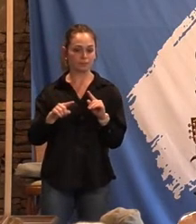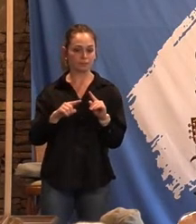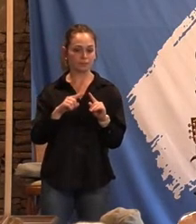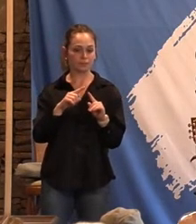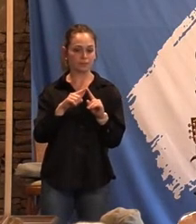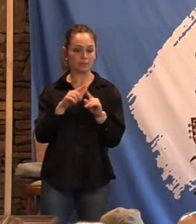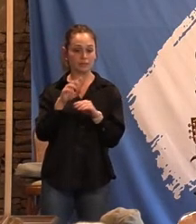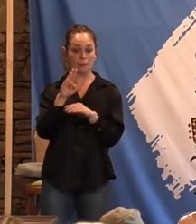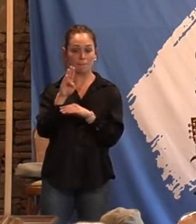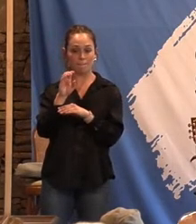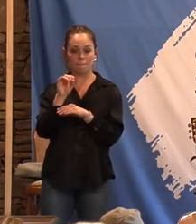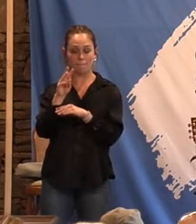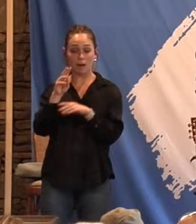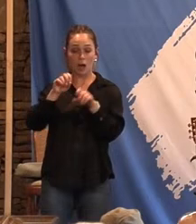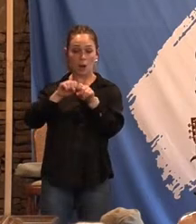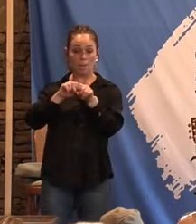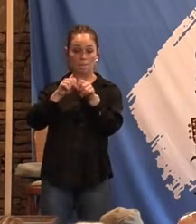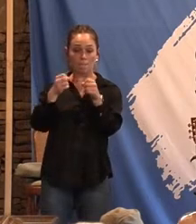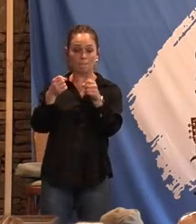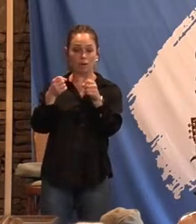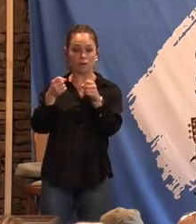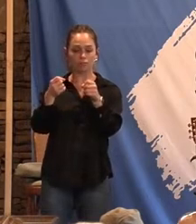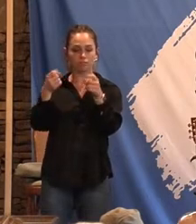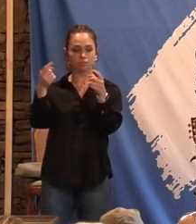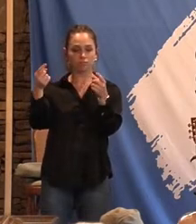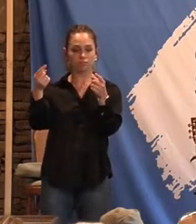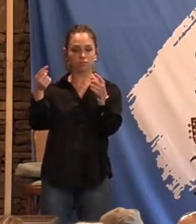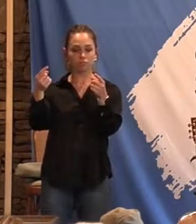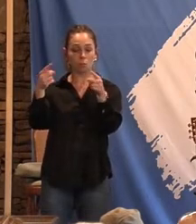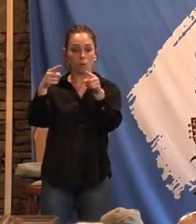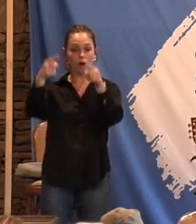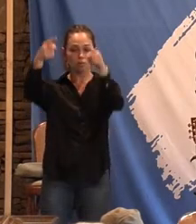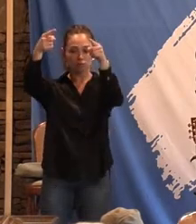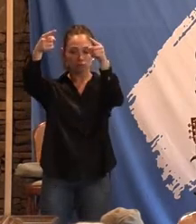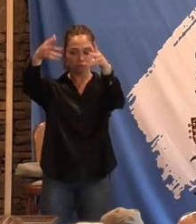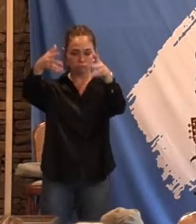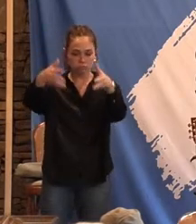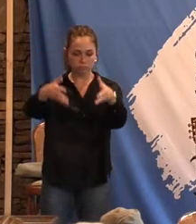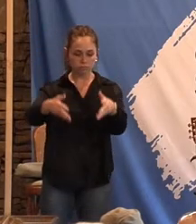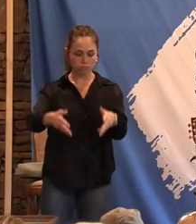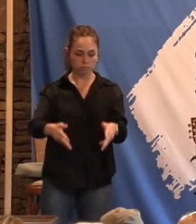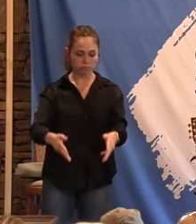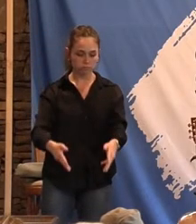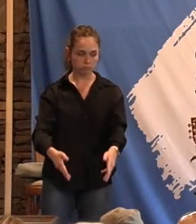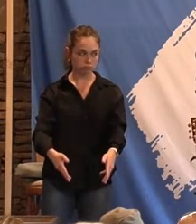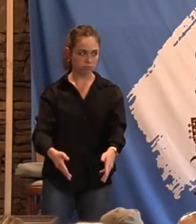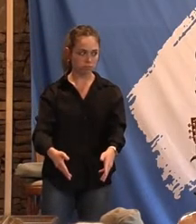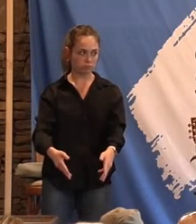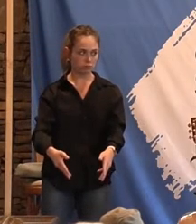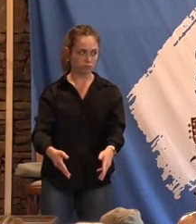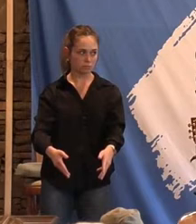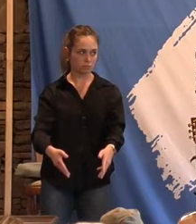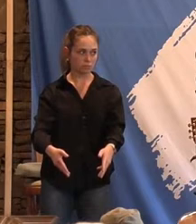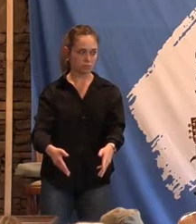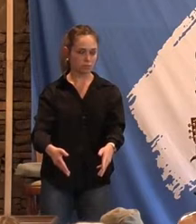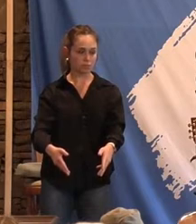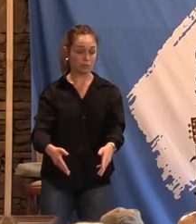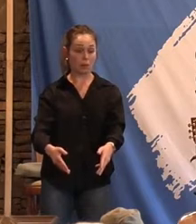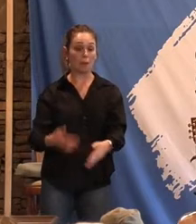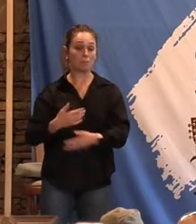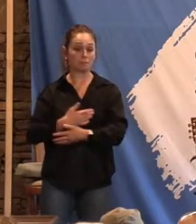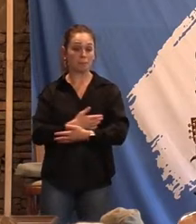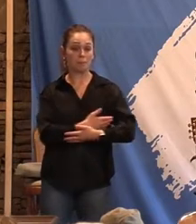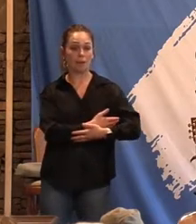bough breaks, the cradle will fall, and down